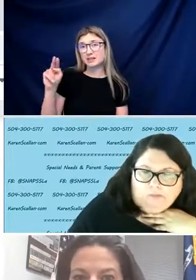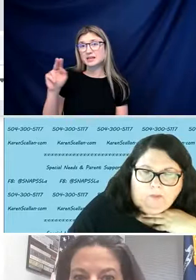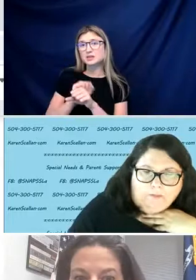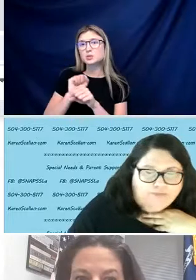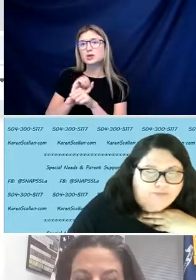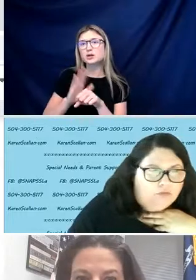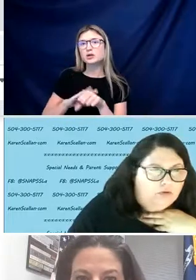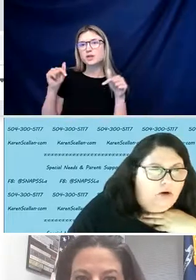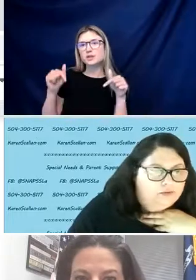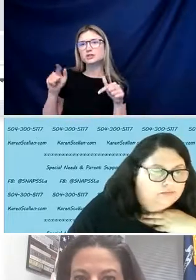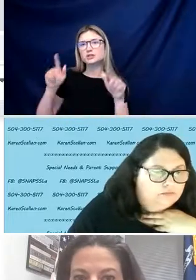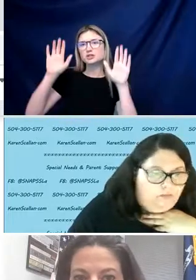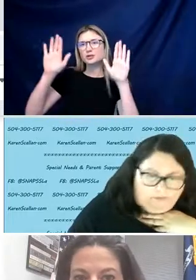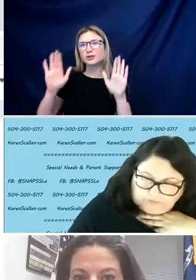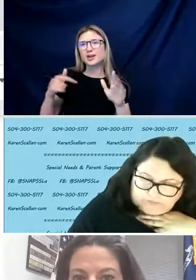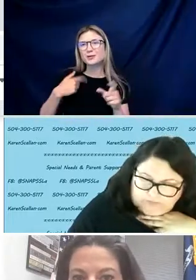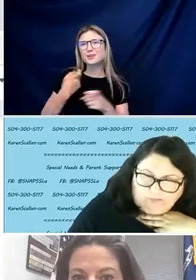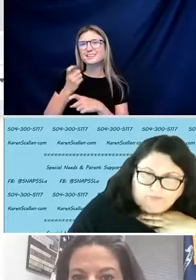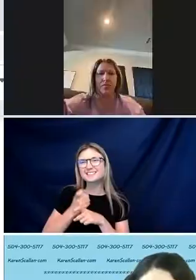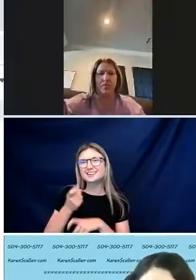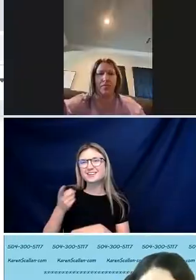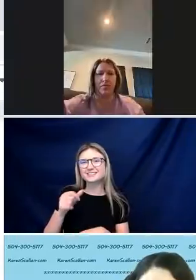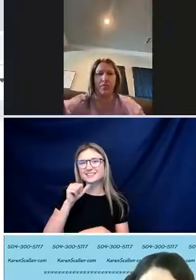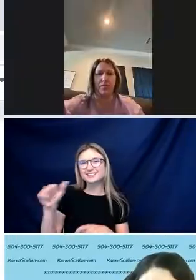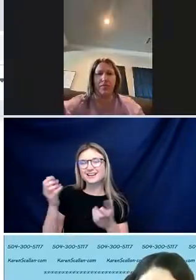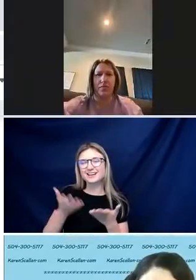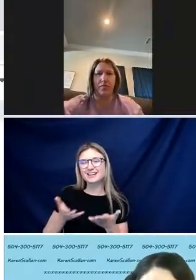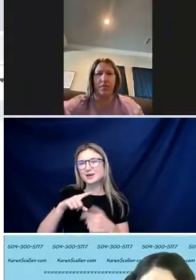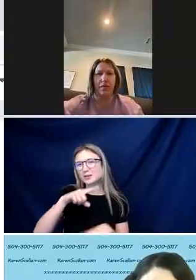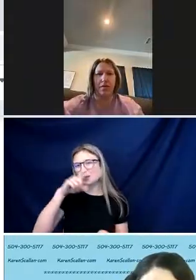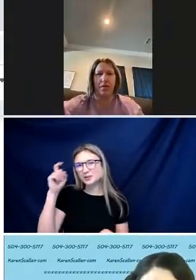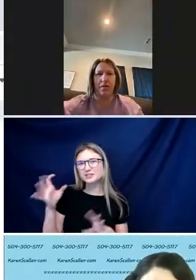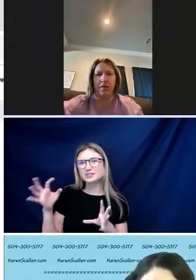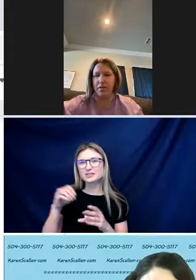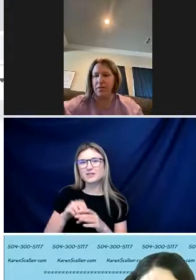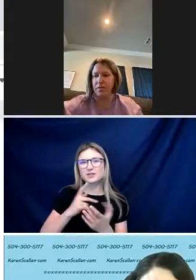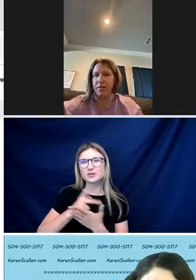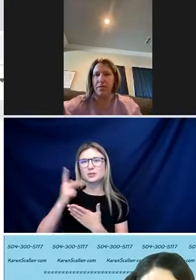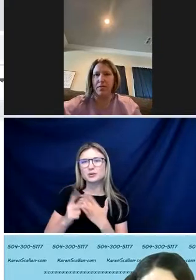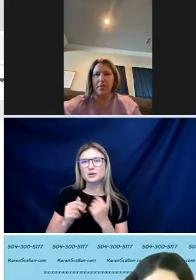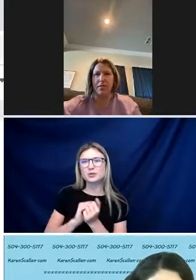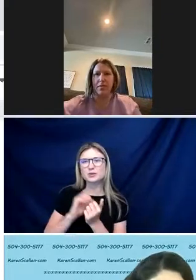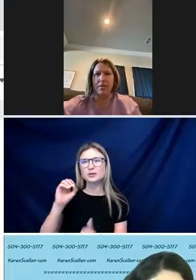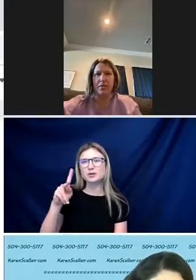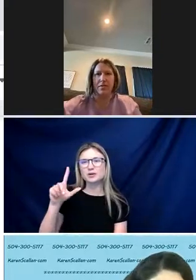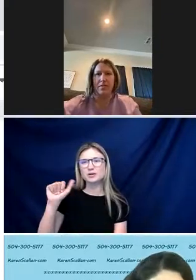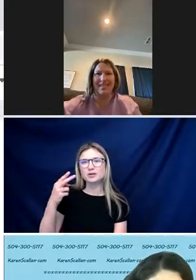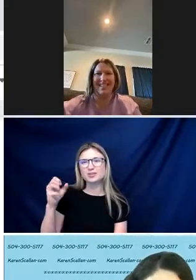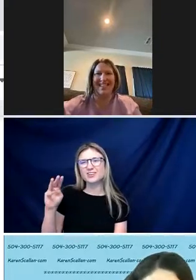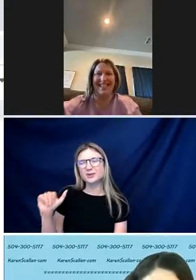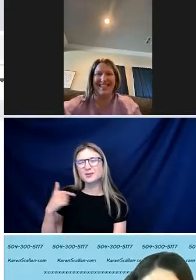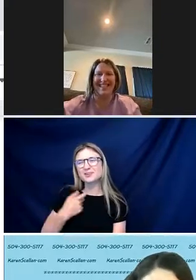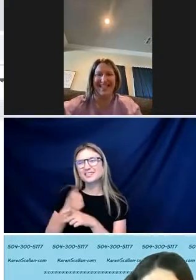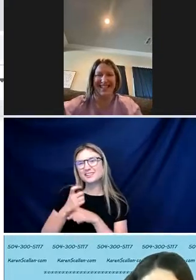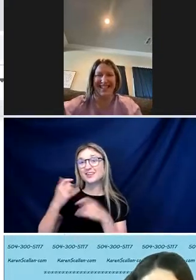we tease at her because she's not here because she's doing a program with Oklahoma. We tell her she's, national now. But